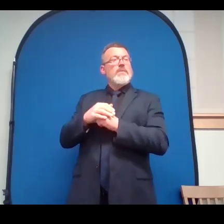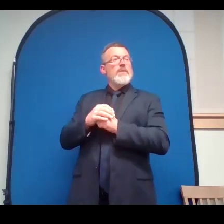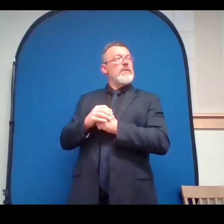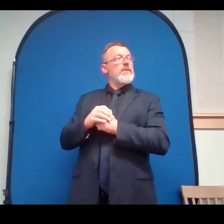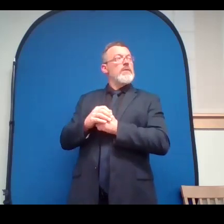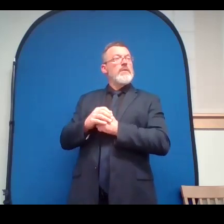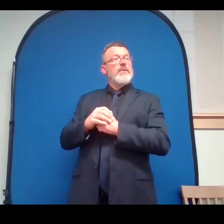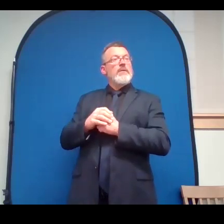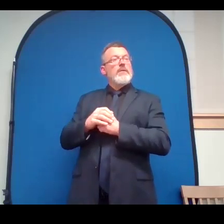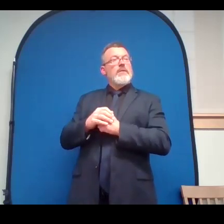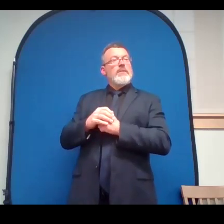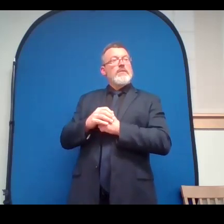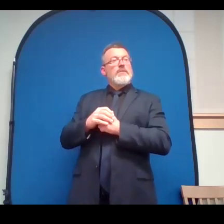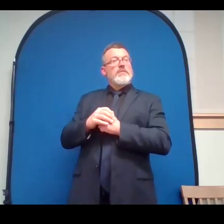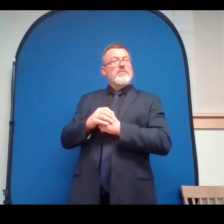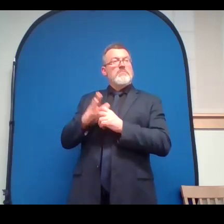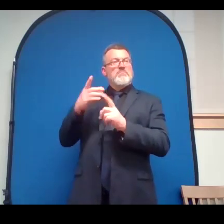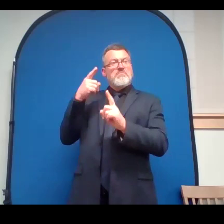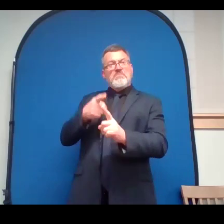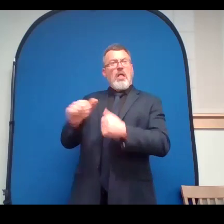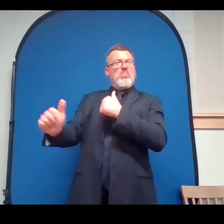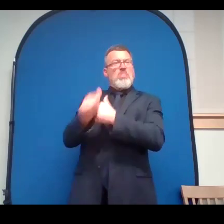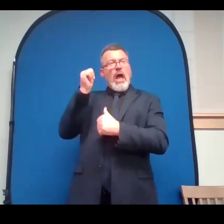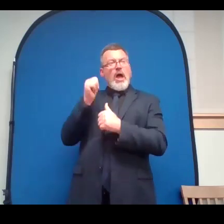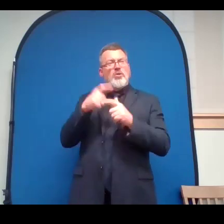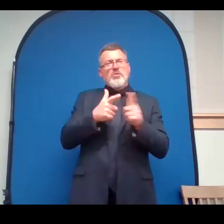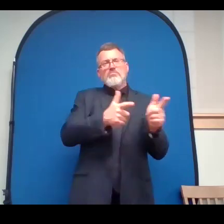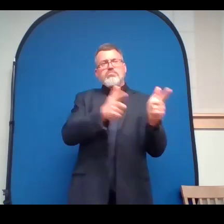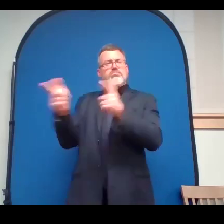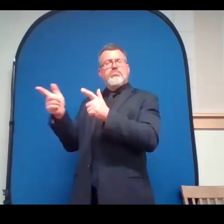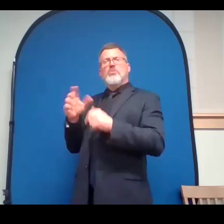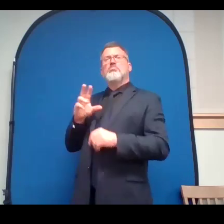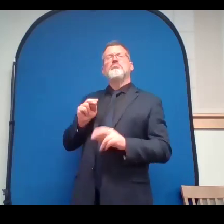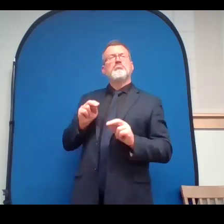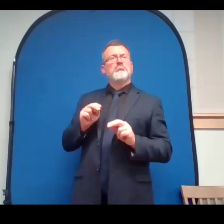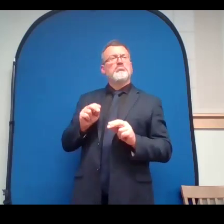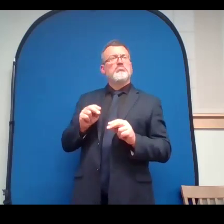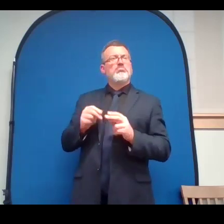He didn't make any specific threats regarding shooting up any place. The only threat that I heard from him was